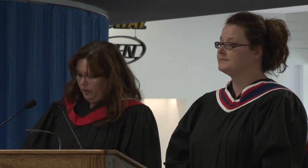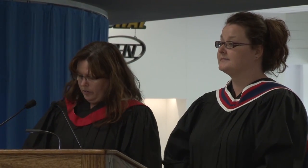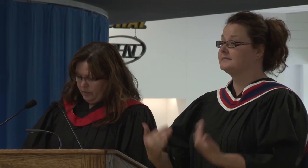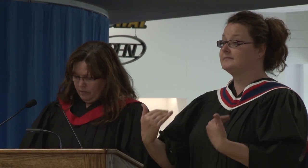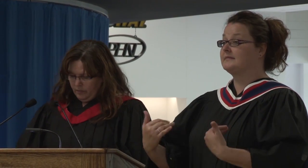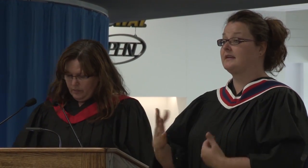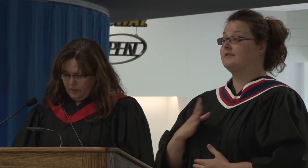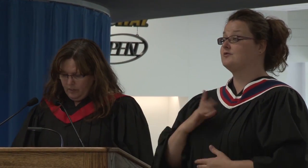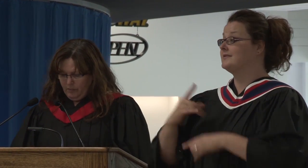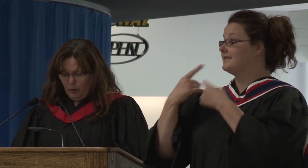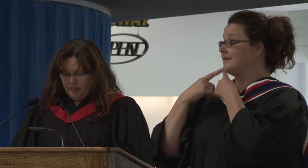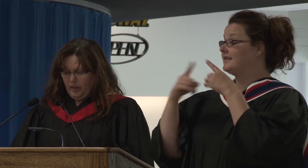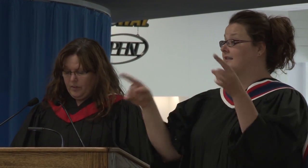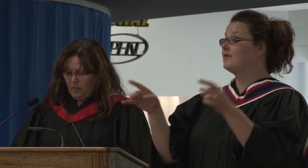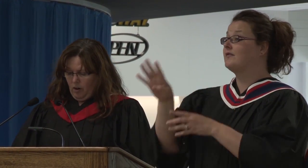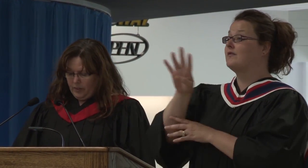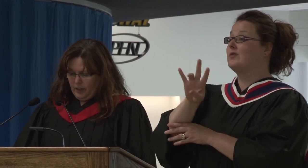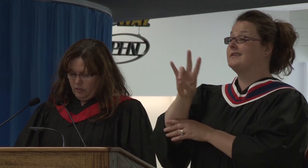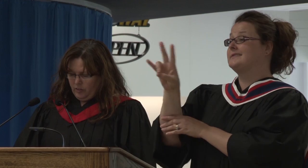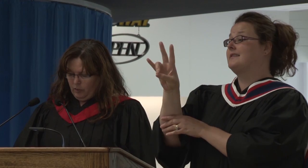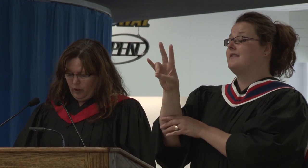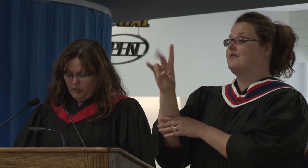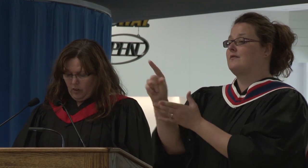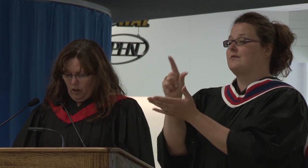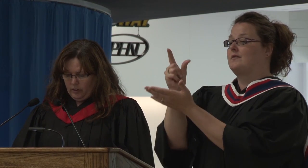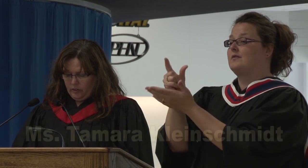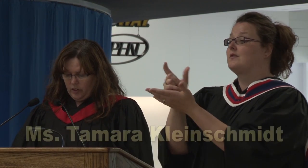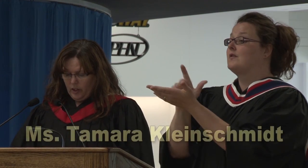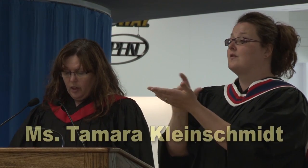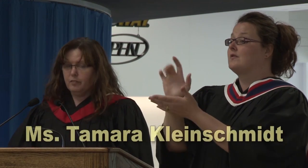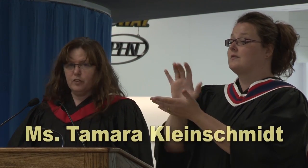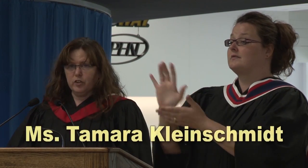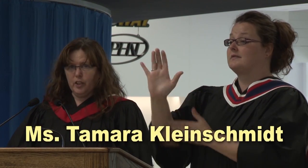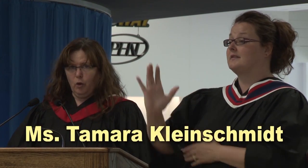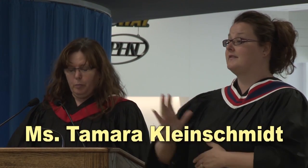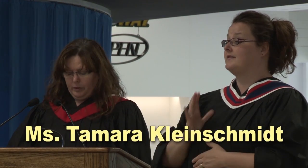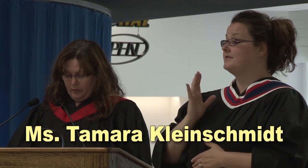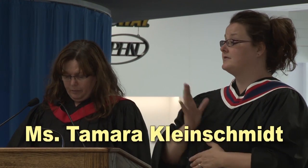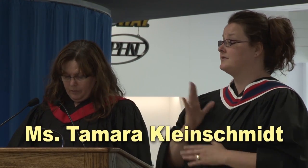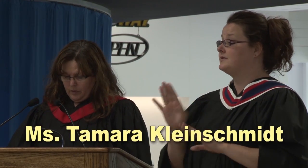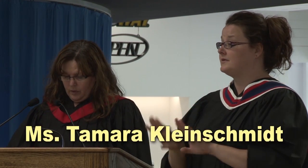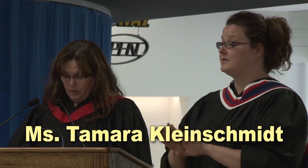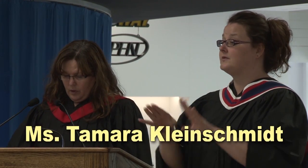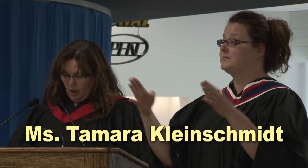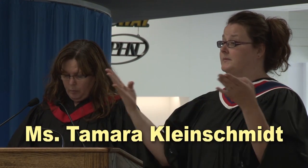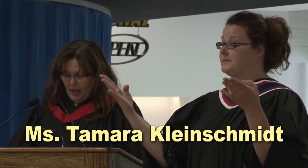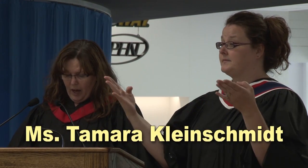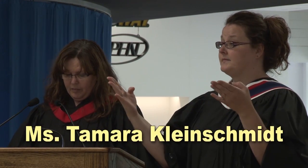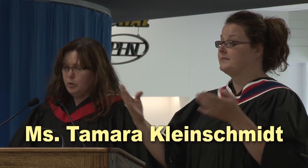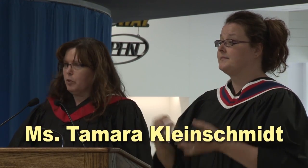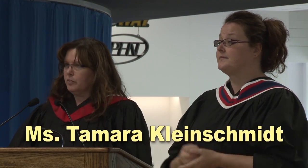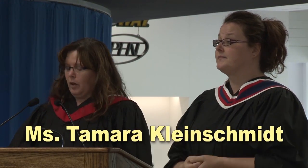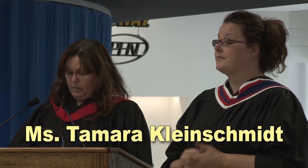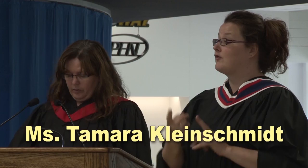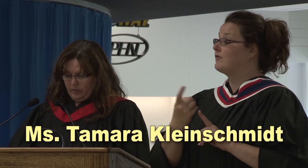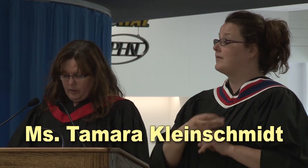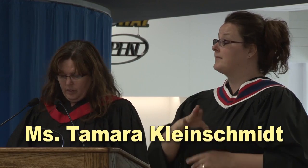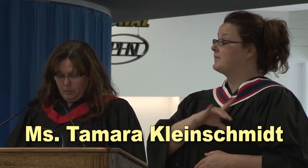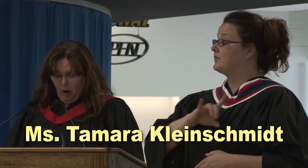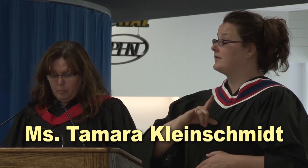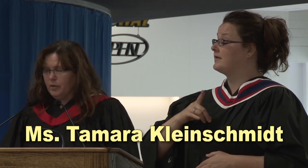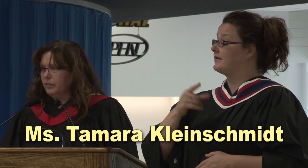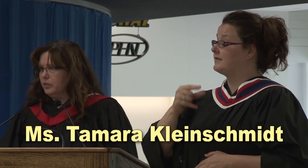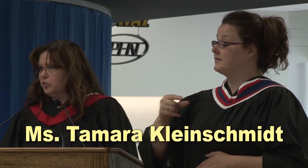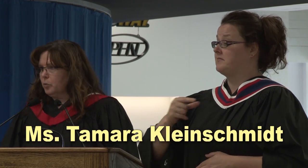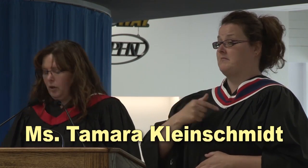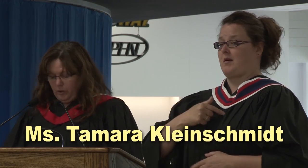I declare the 47th Convocation of Loyalist College officially opened. On behalf of the Board of Governors, it